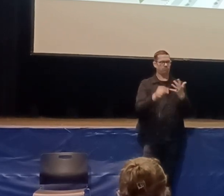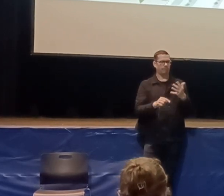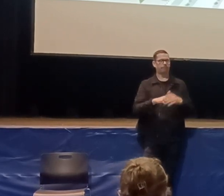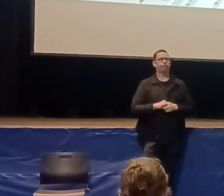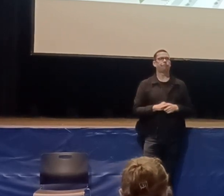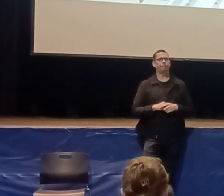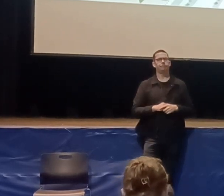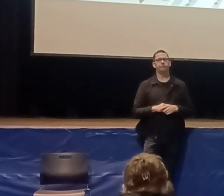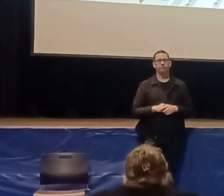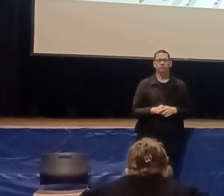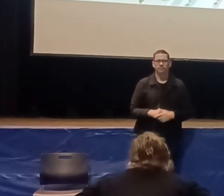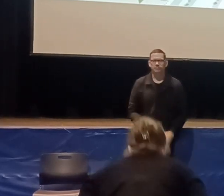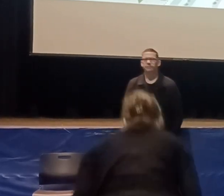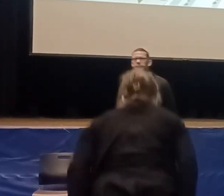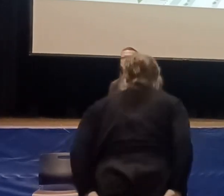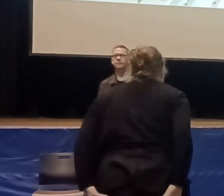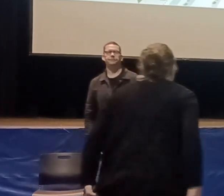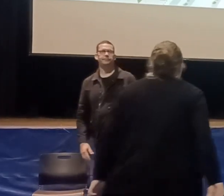Sarah?